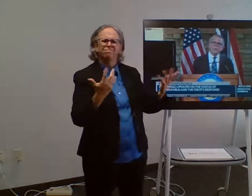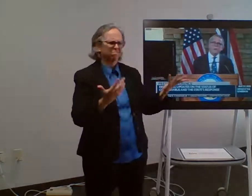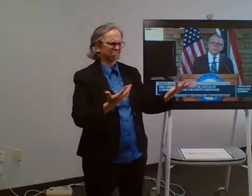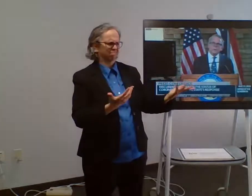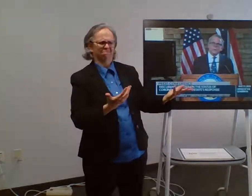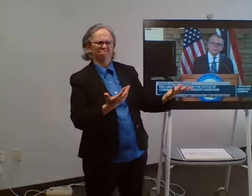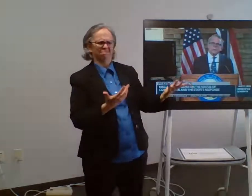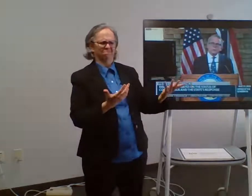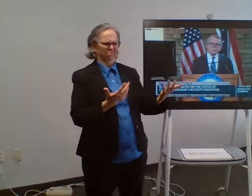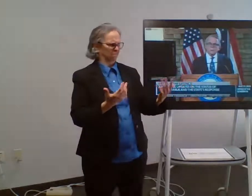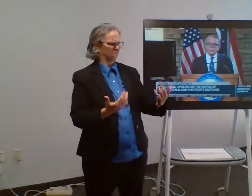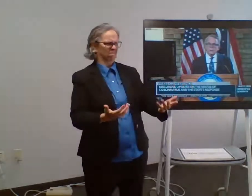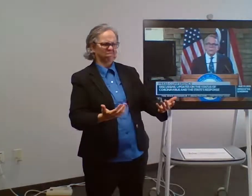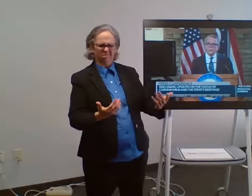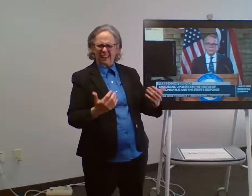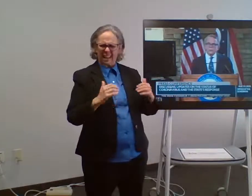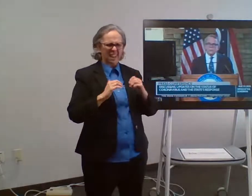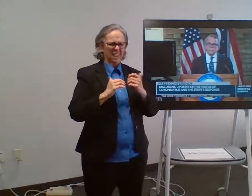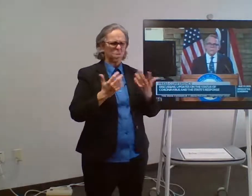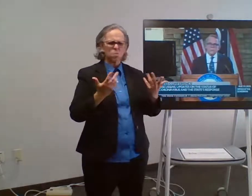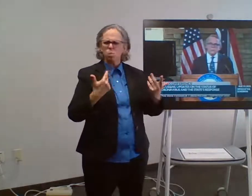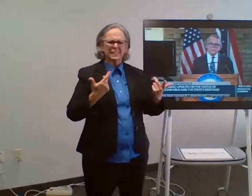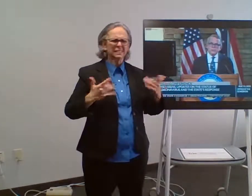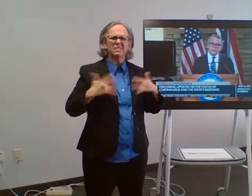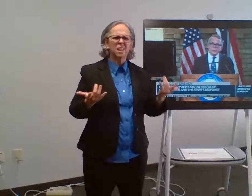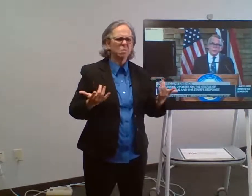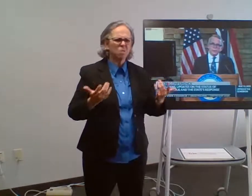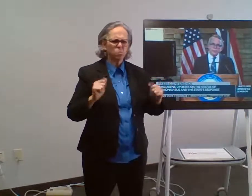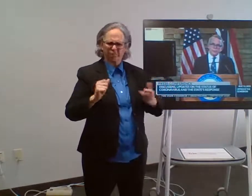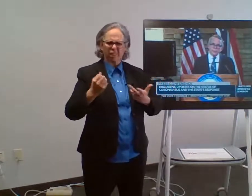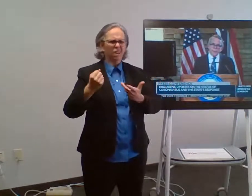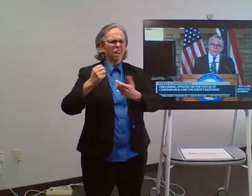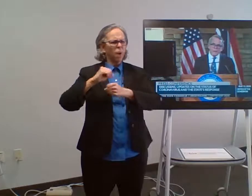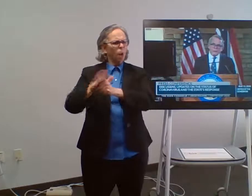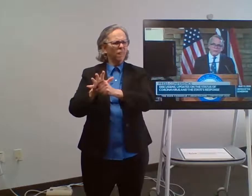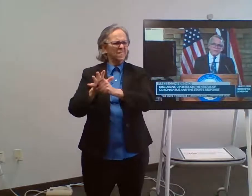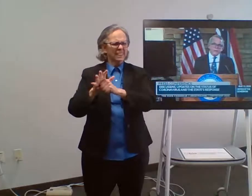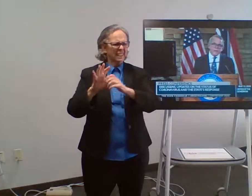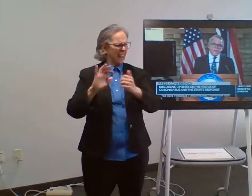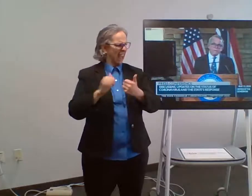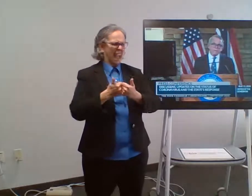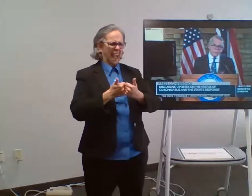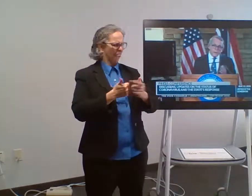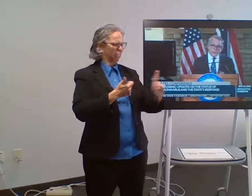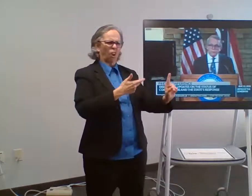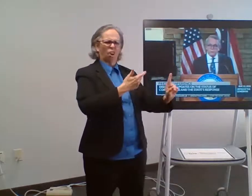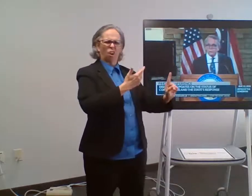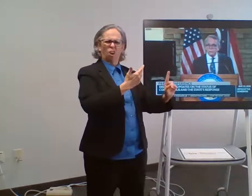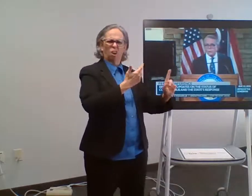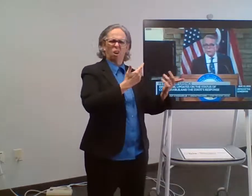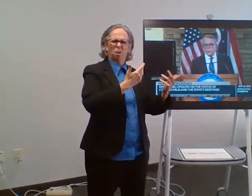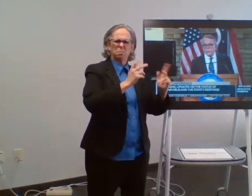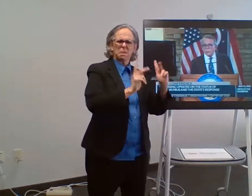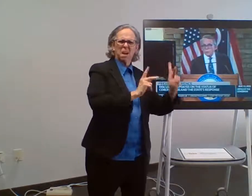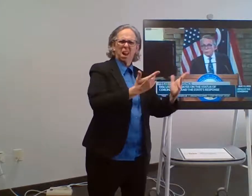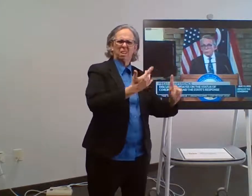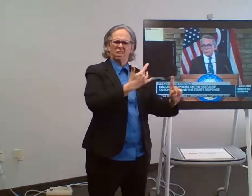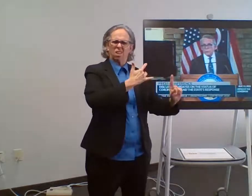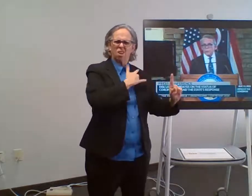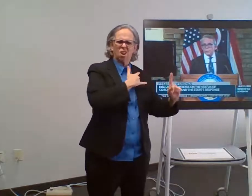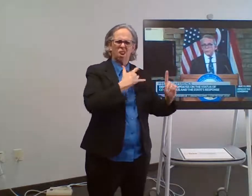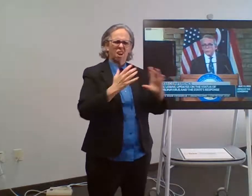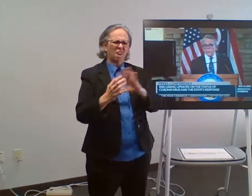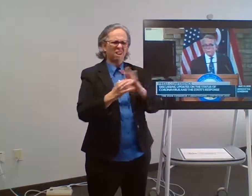now in regard to the coronavirus and what impact it does have or might have on